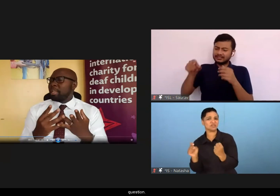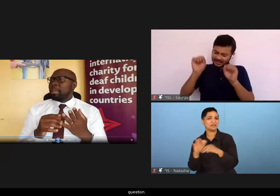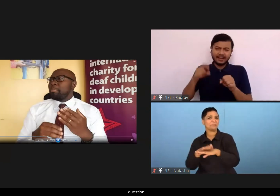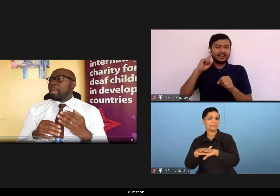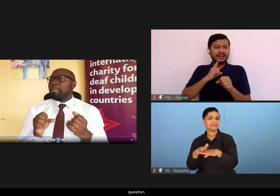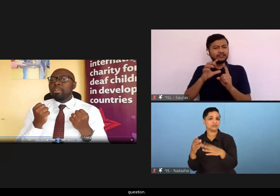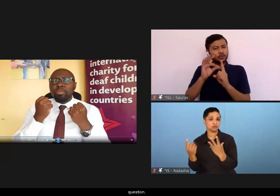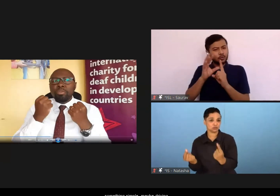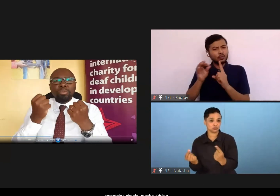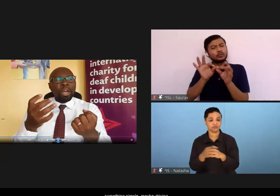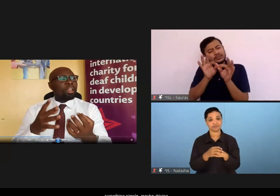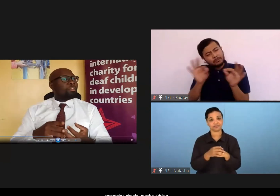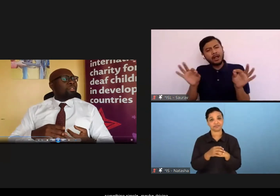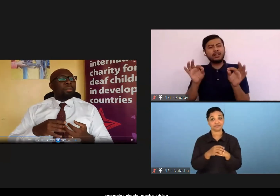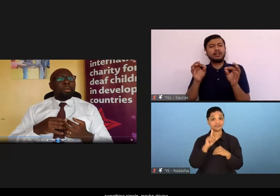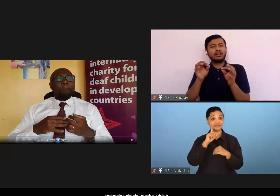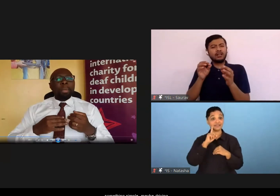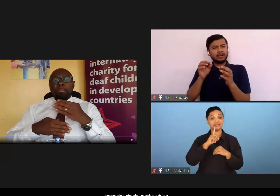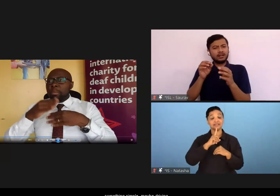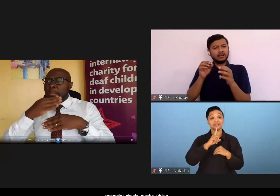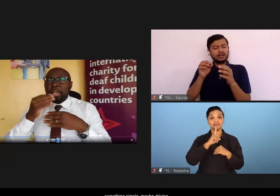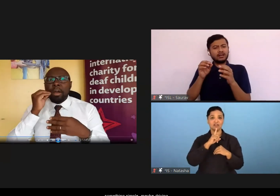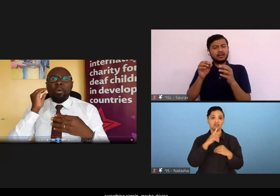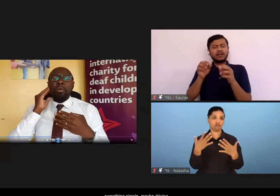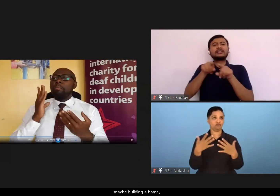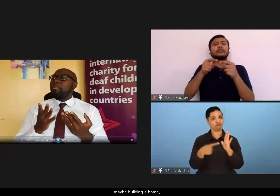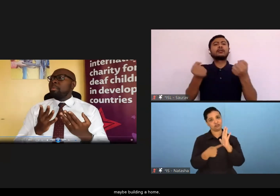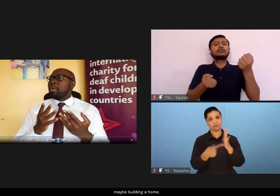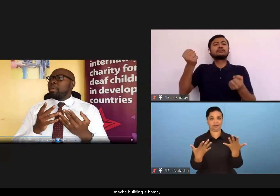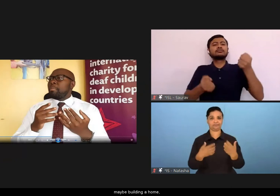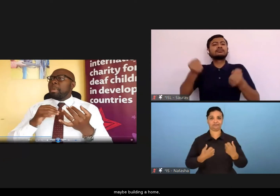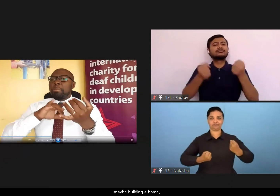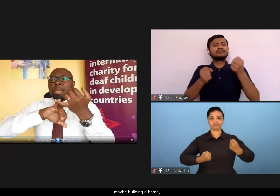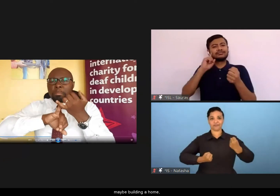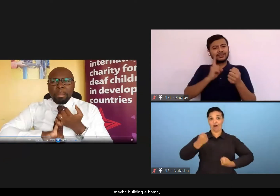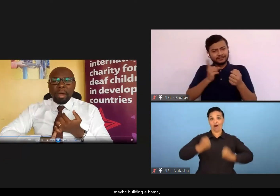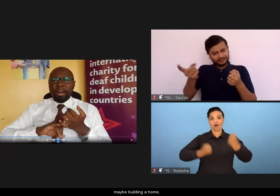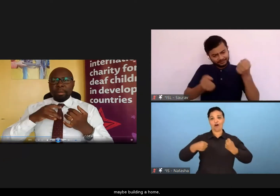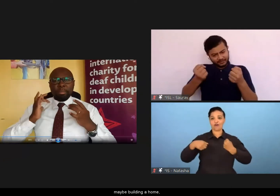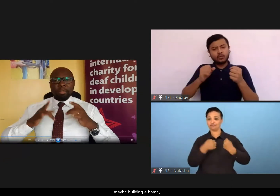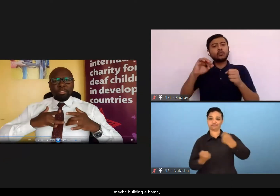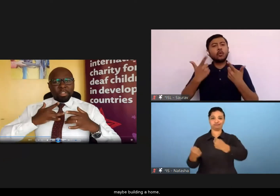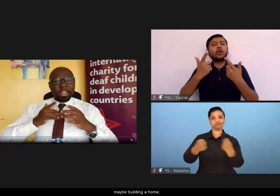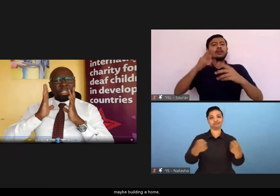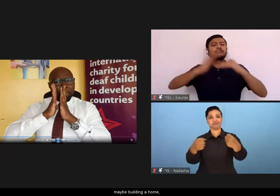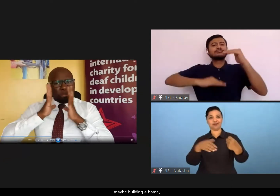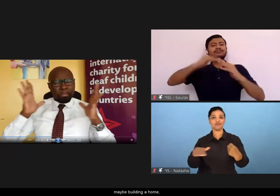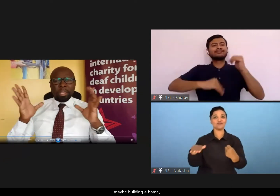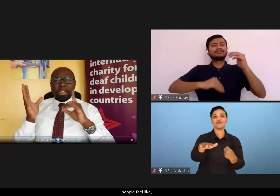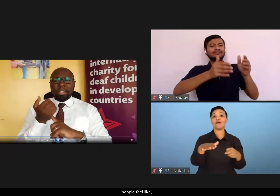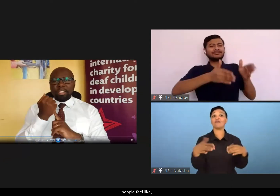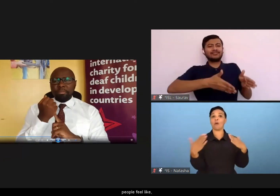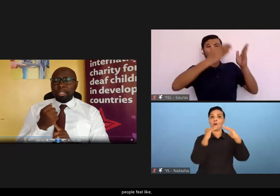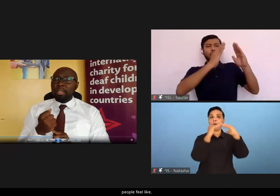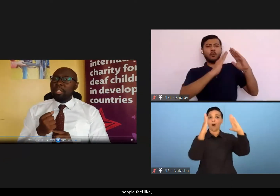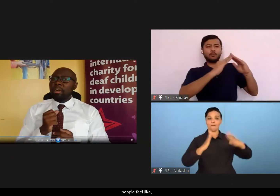If a deaf person does something simple, maybe driving, maybe building a home, maybe getting married, people will